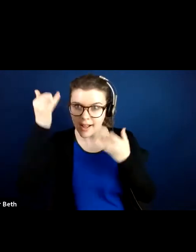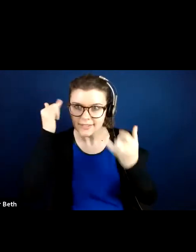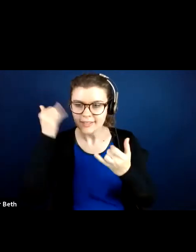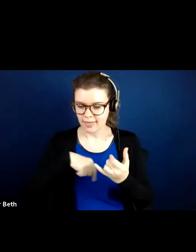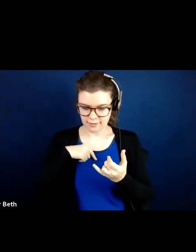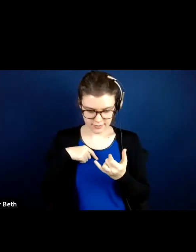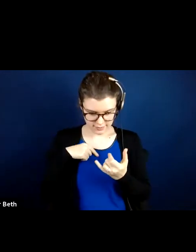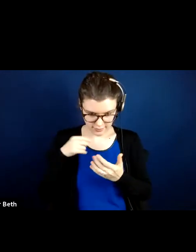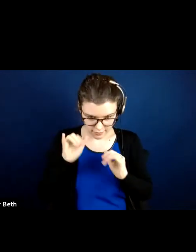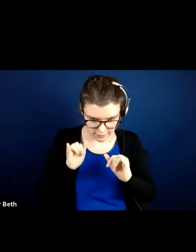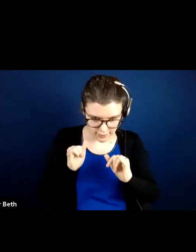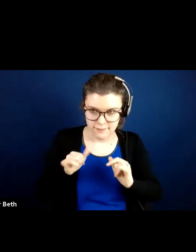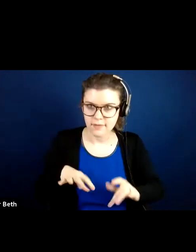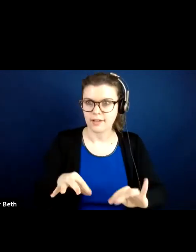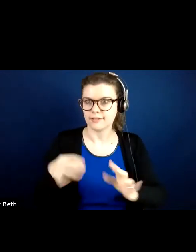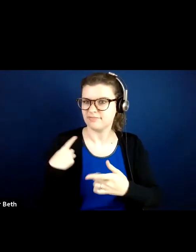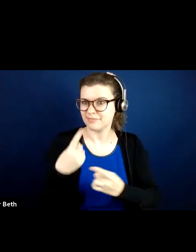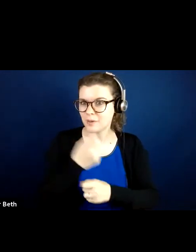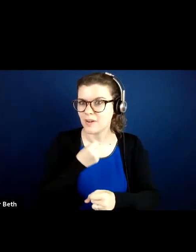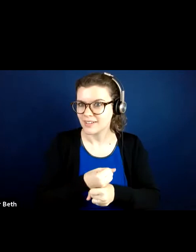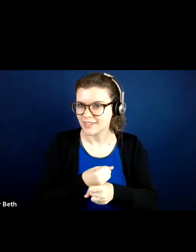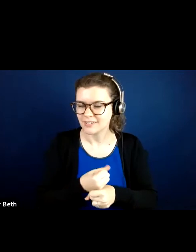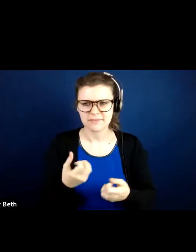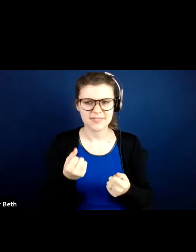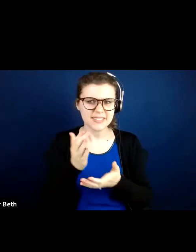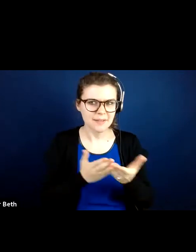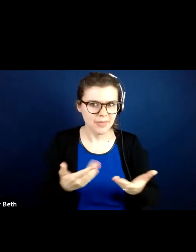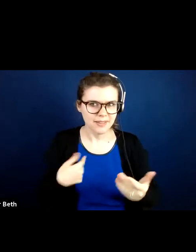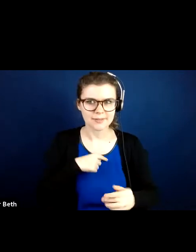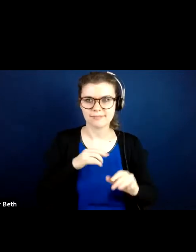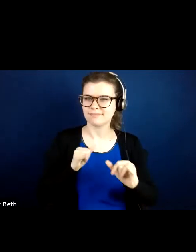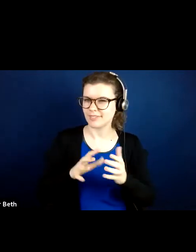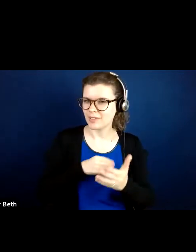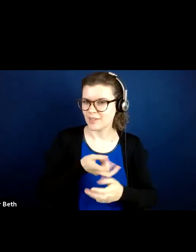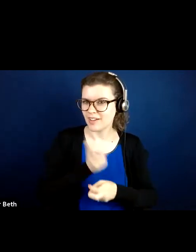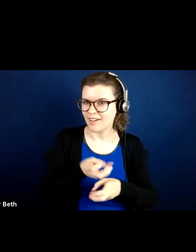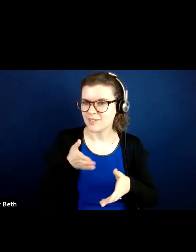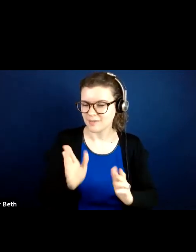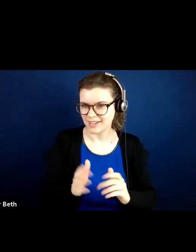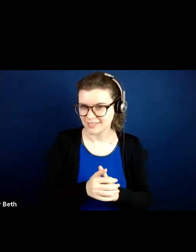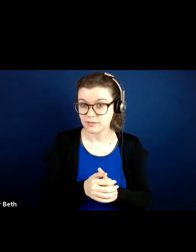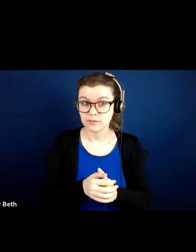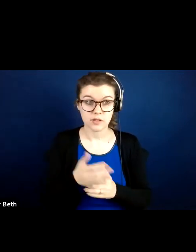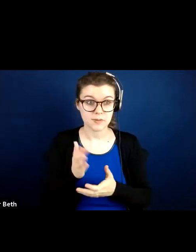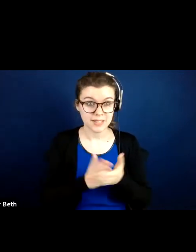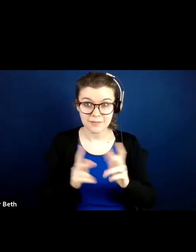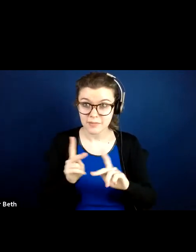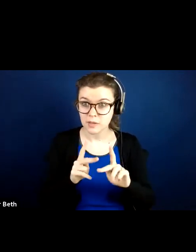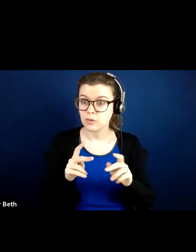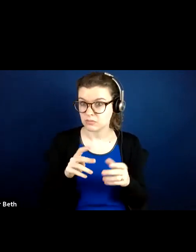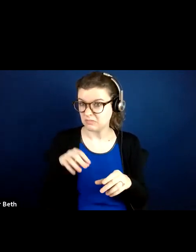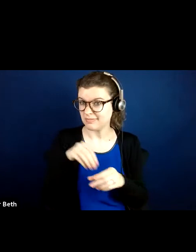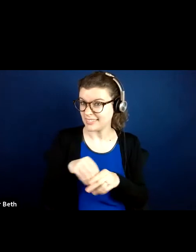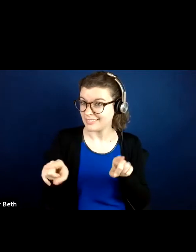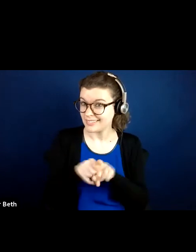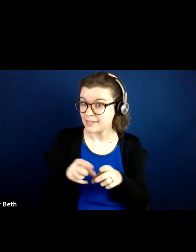accumulated over this past year, and a lot of stuff that we've learned the hard way, so that folks who are in the same shoes we